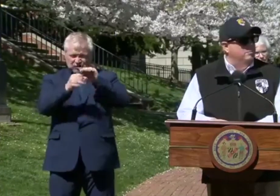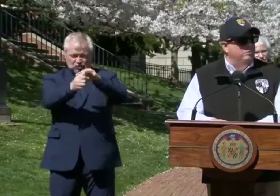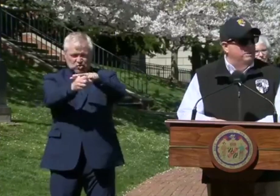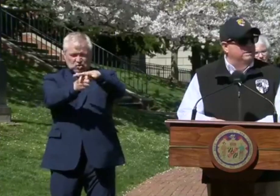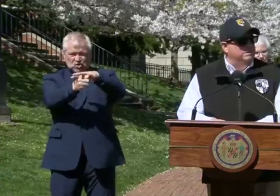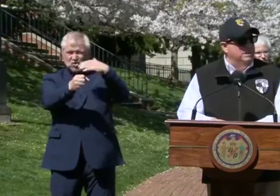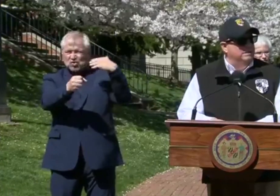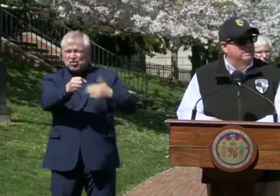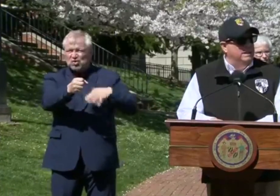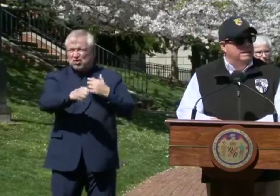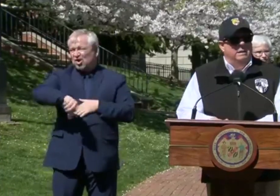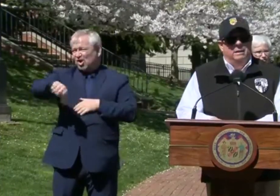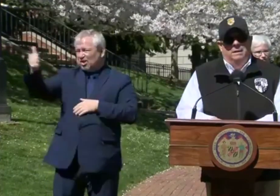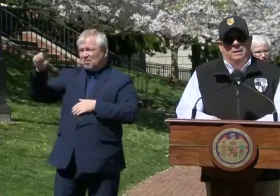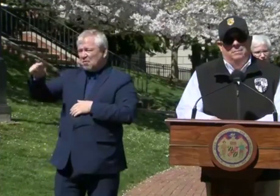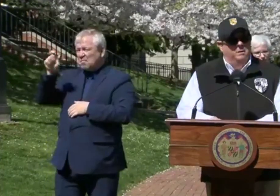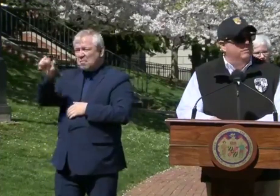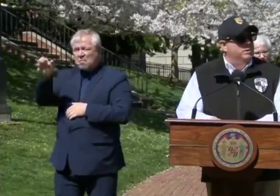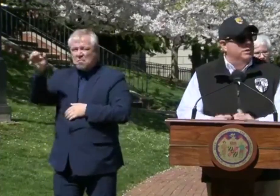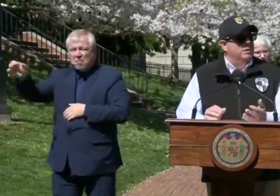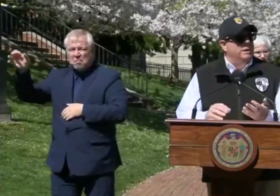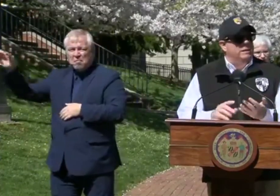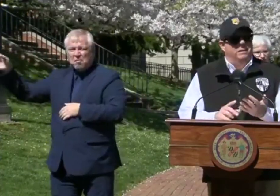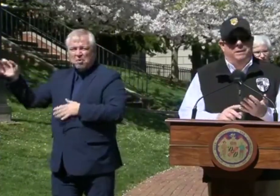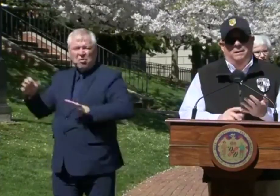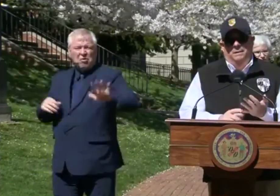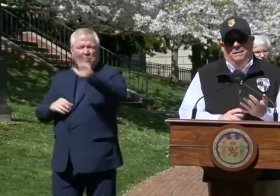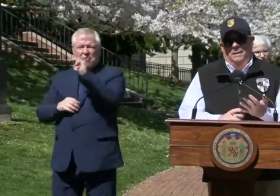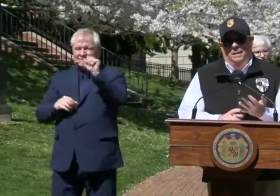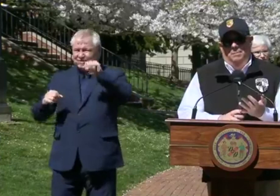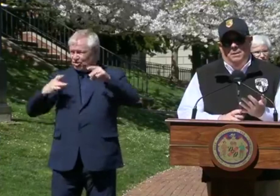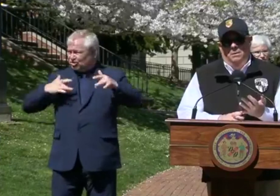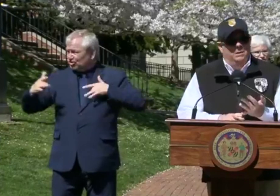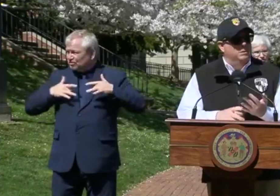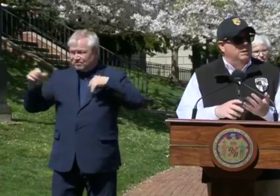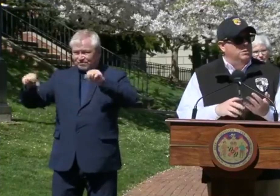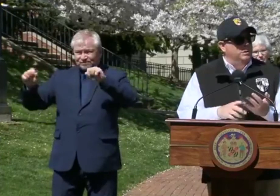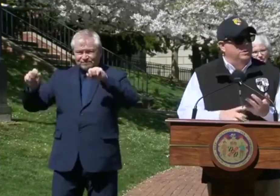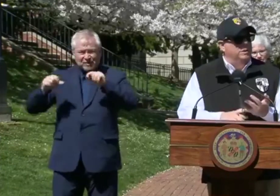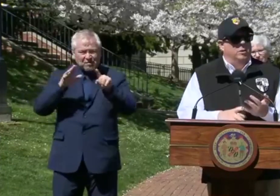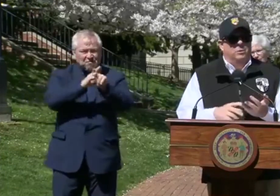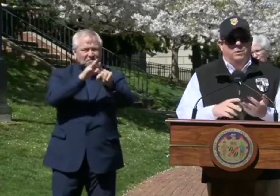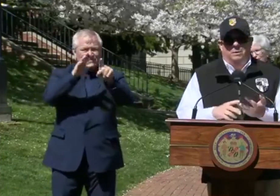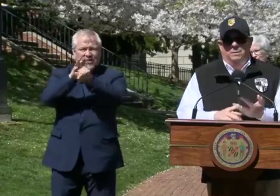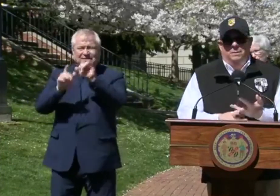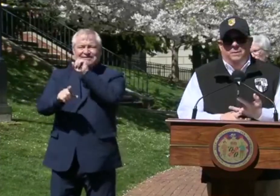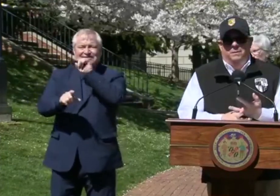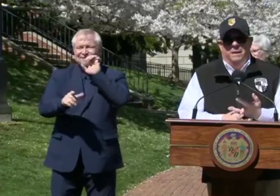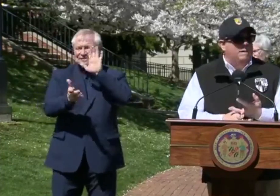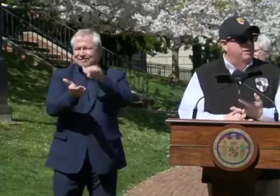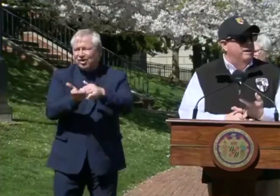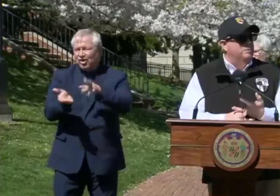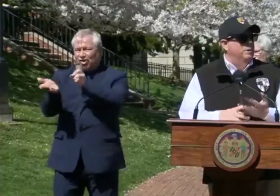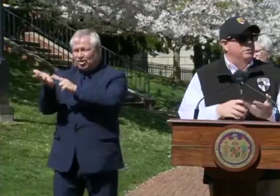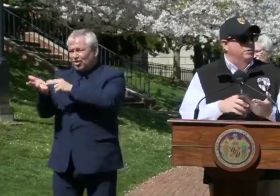in a number of places around the state that are of concern, that are in senior centers or nursing homes or with